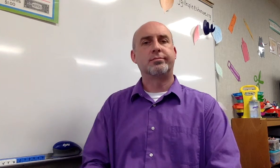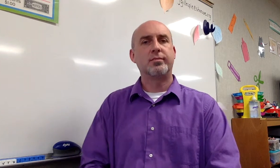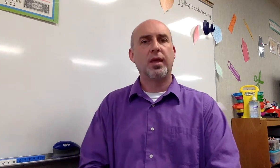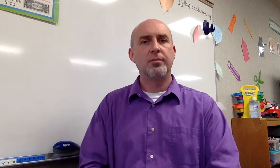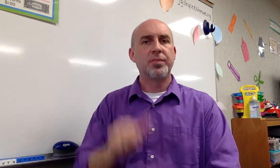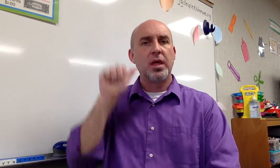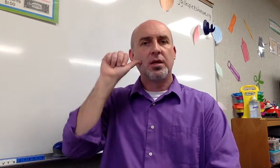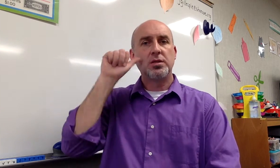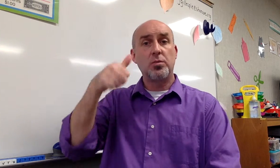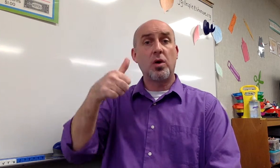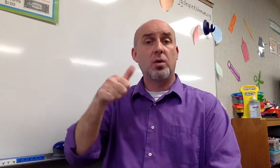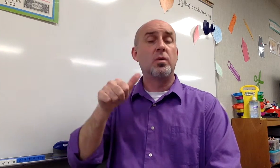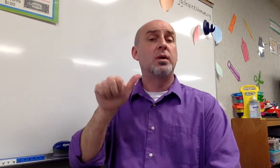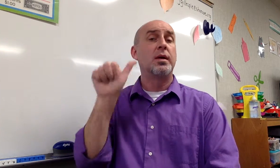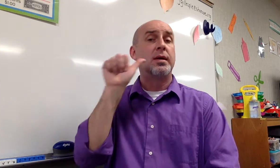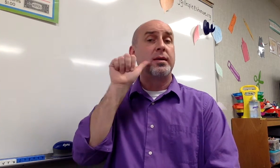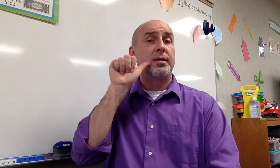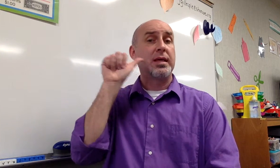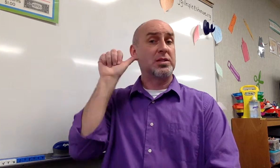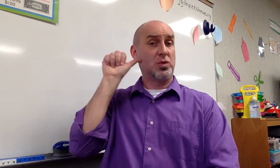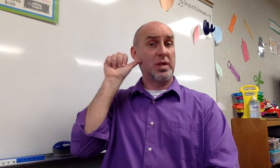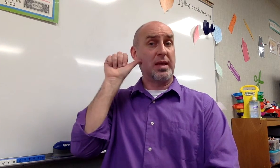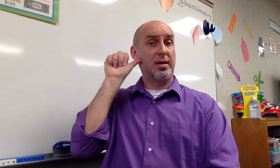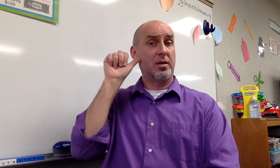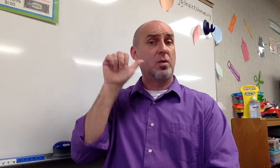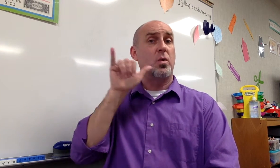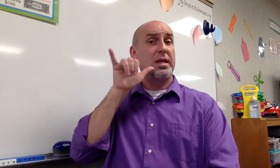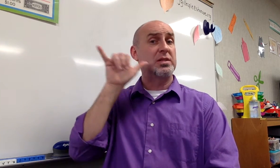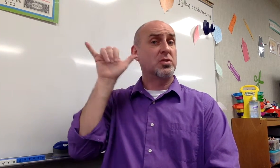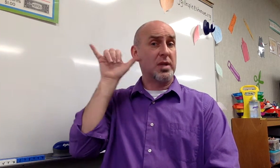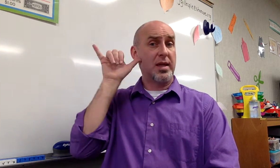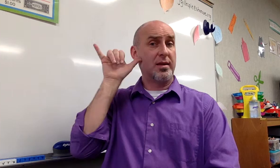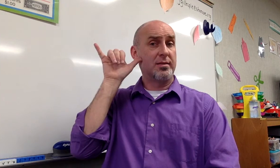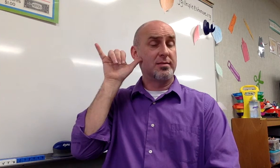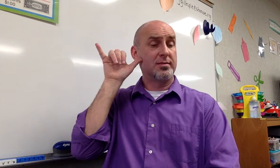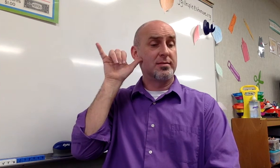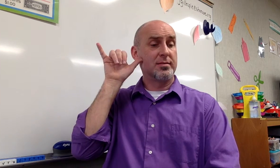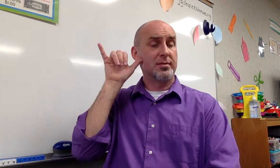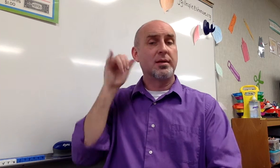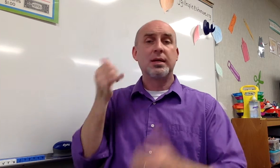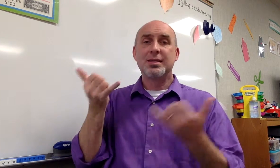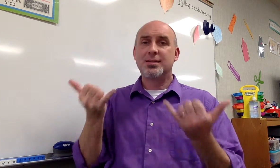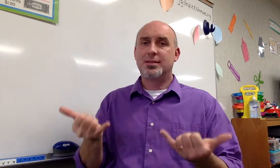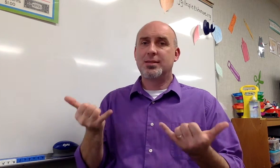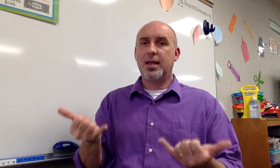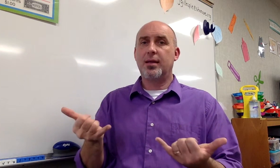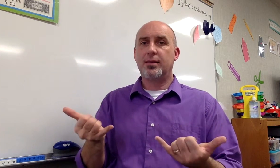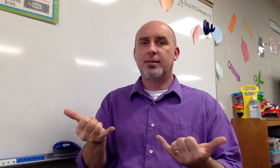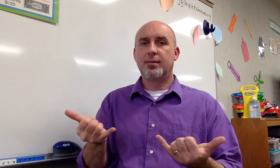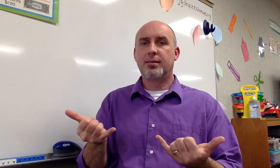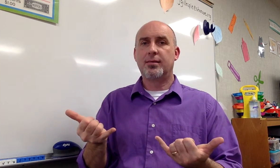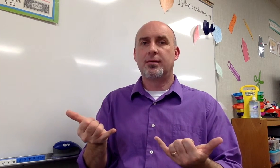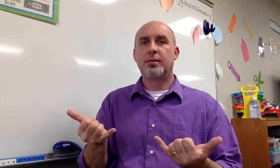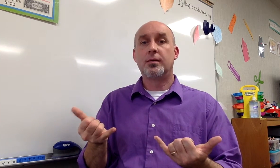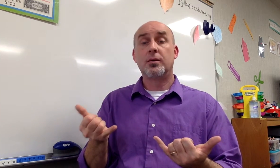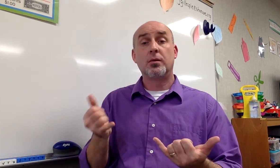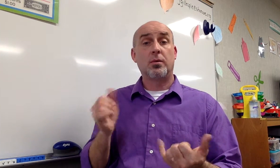Okay? Tomorrow. Yesterday or yesterday. Today